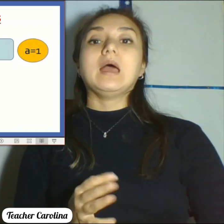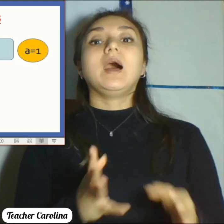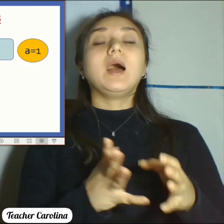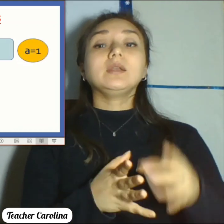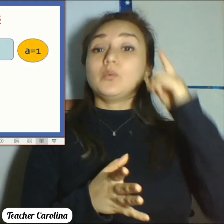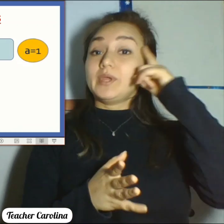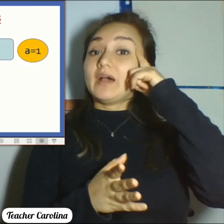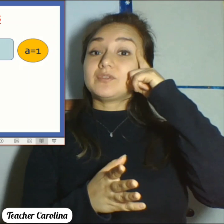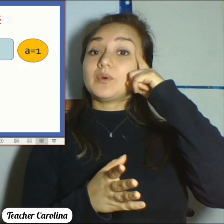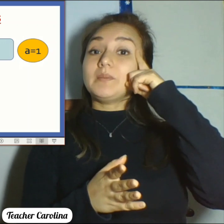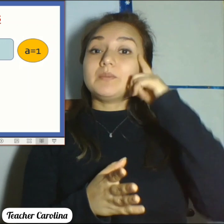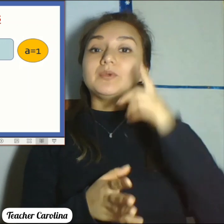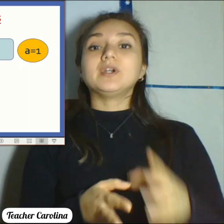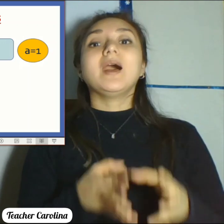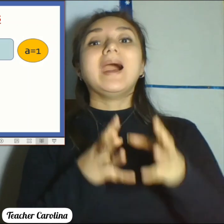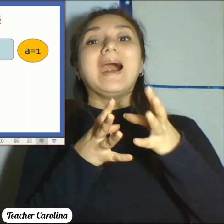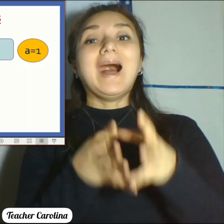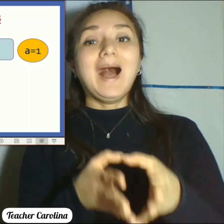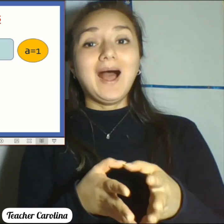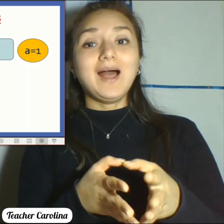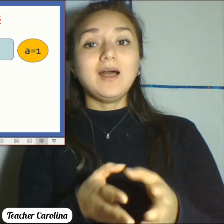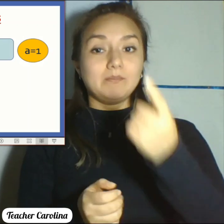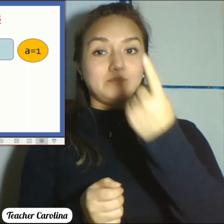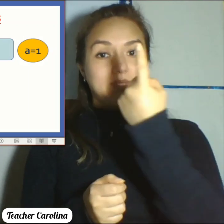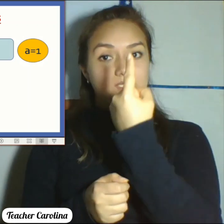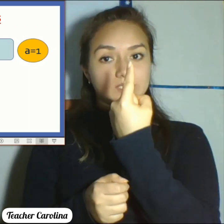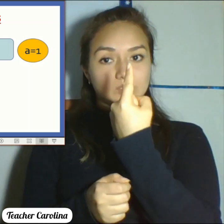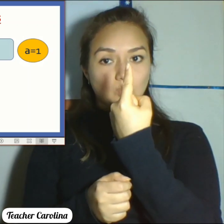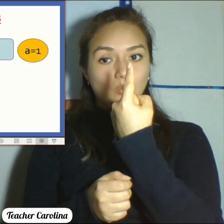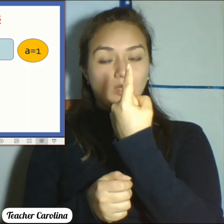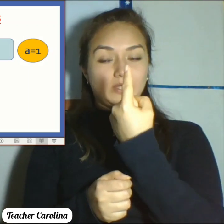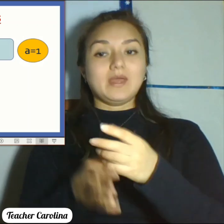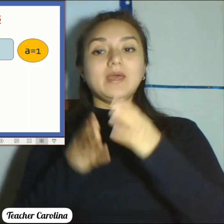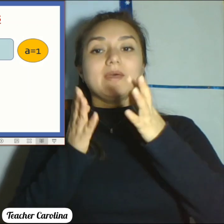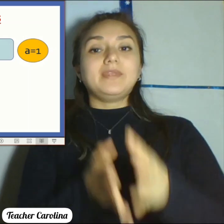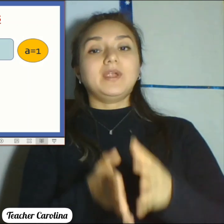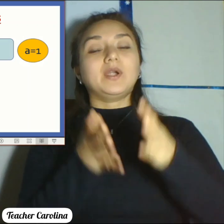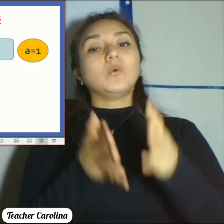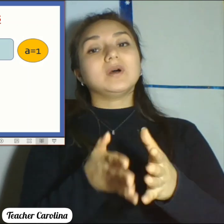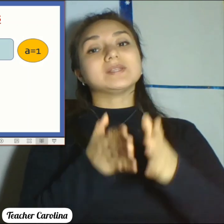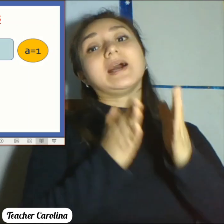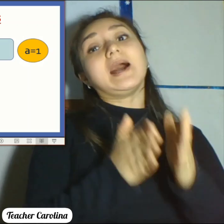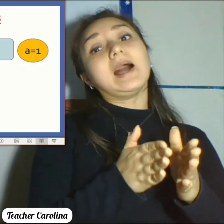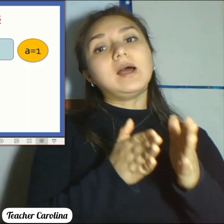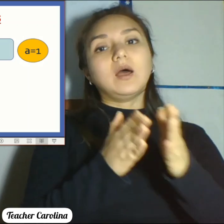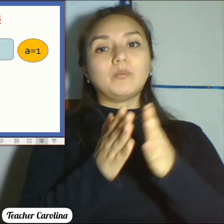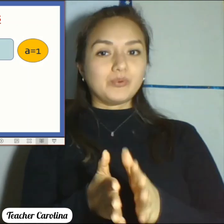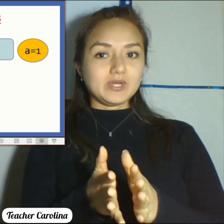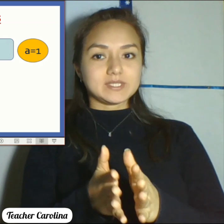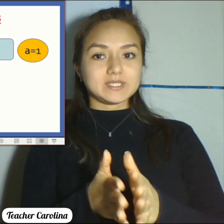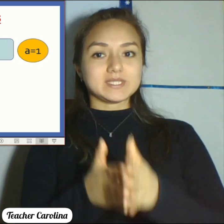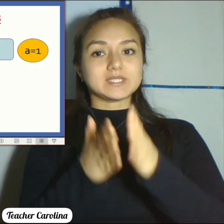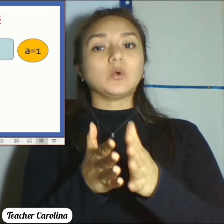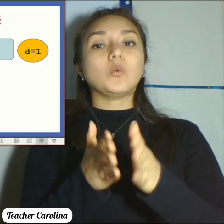And we have to remember, a means one. There was a princess. There was